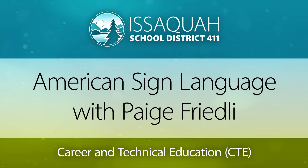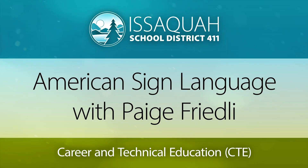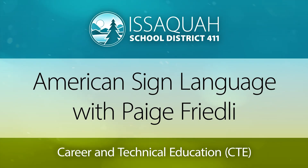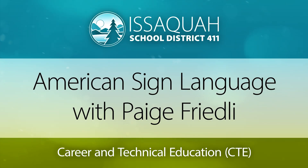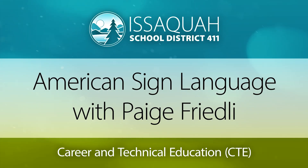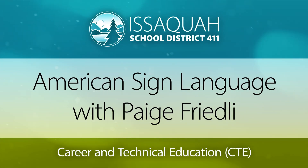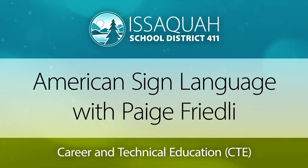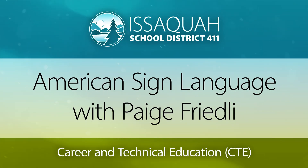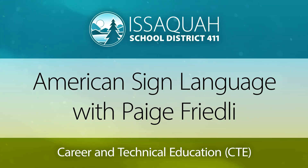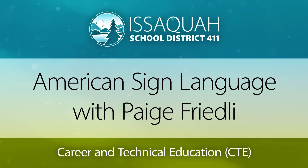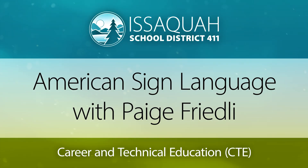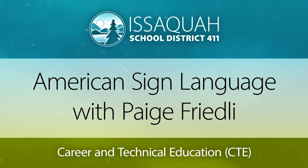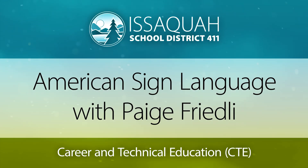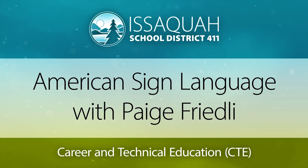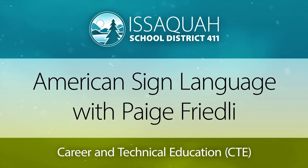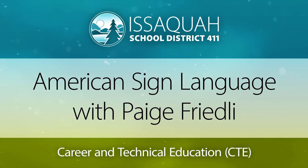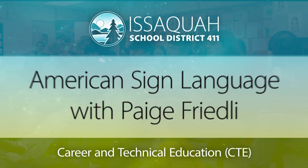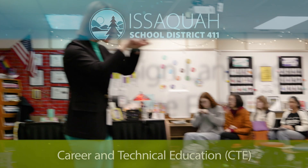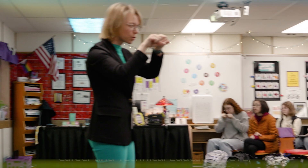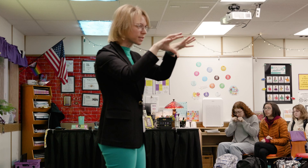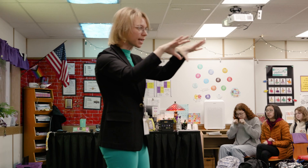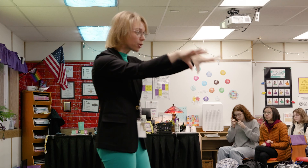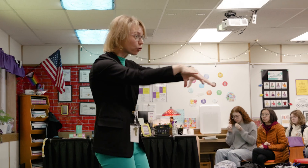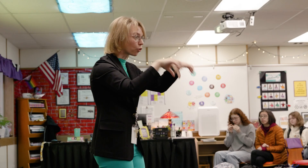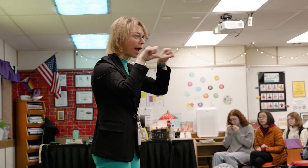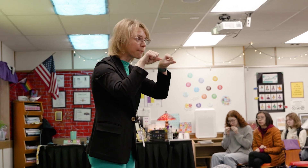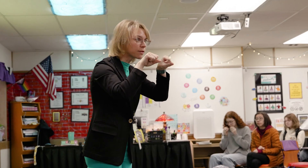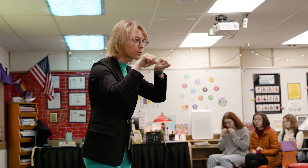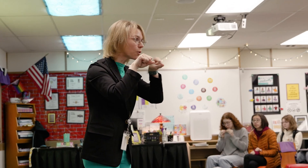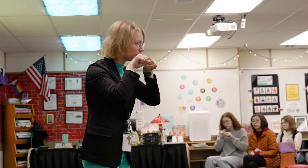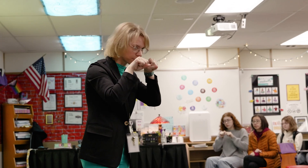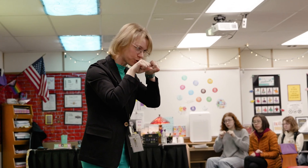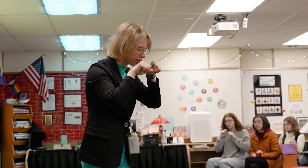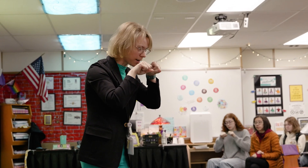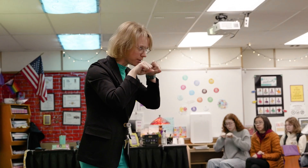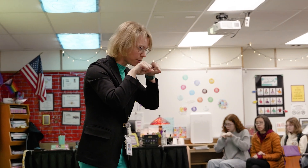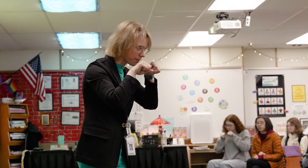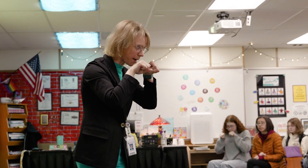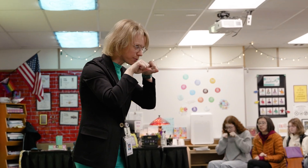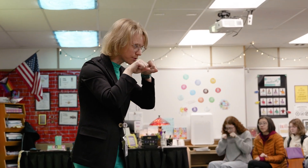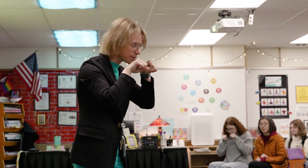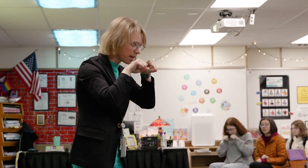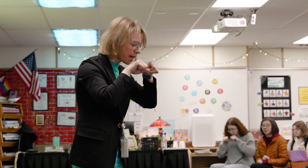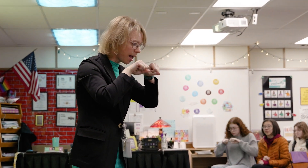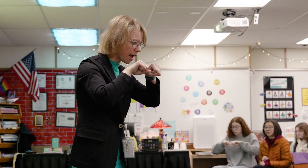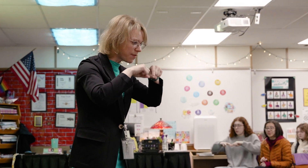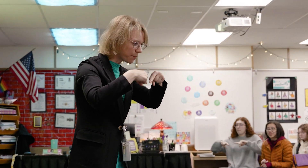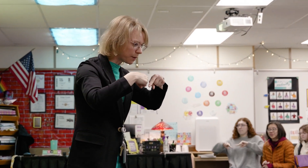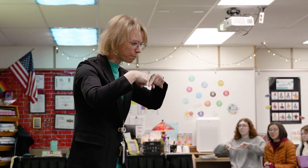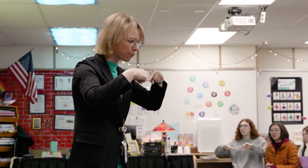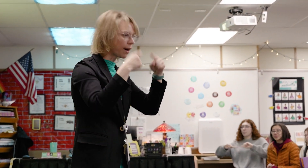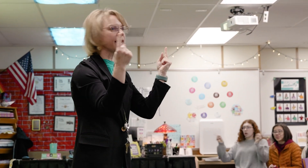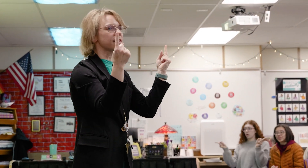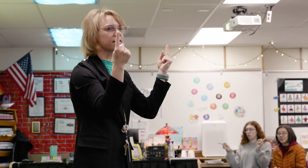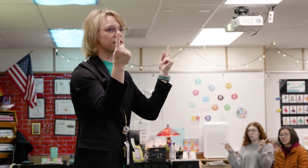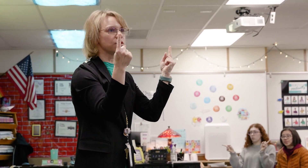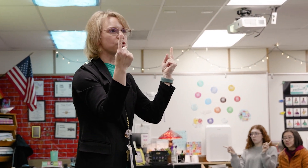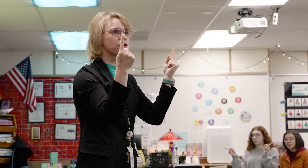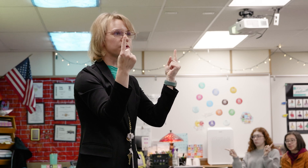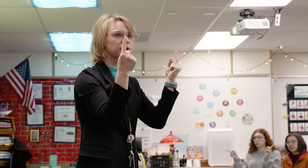yes, and show that it's rope, right? So it's like you're grabbing the rope and you're chewing on it. You are the mouse. And then when it breaks, you show the